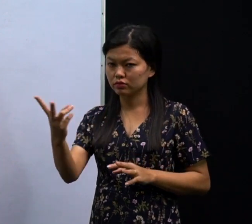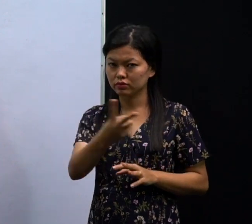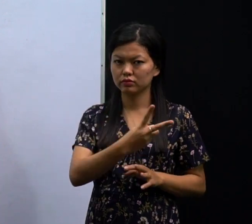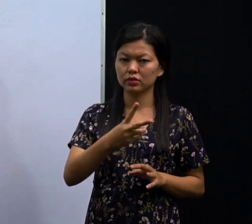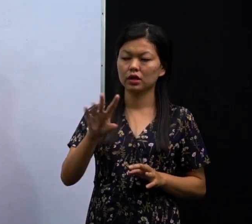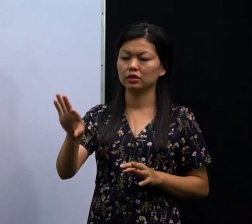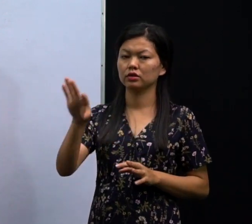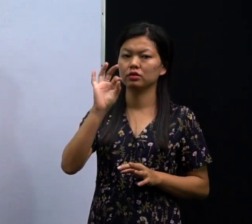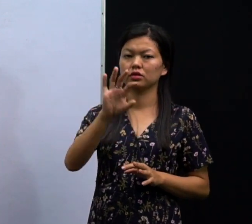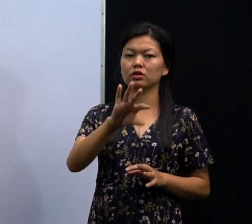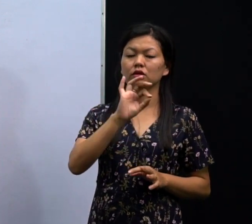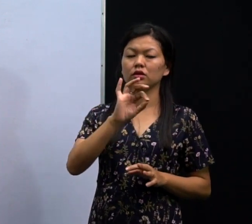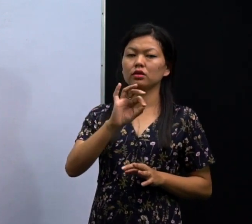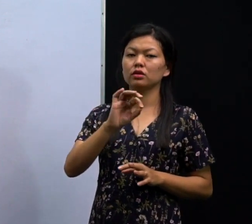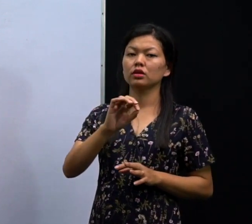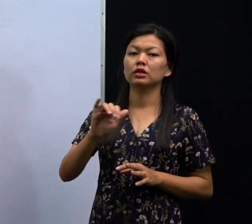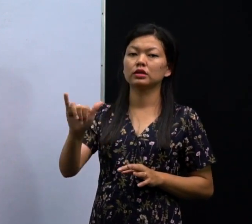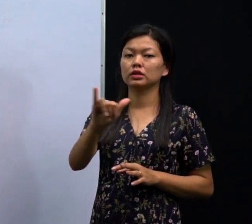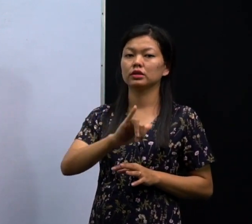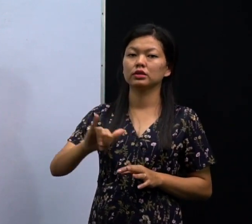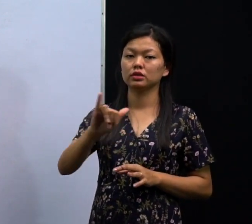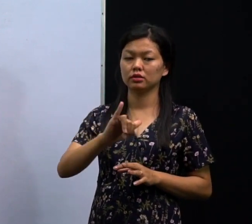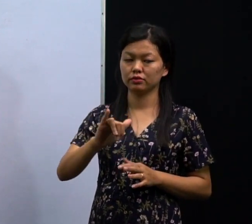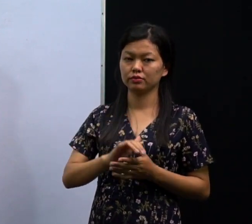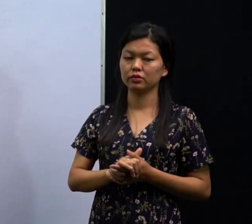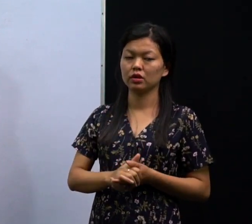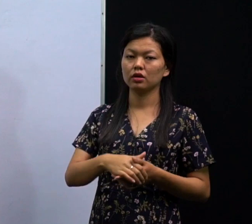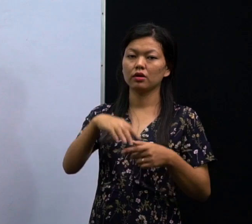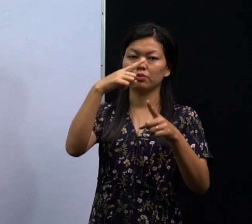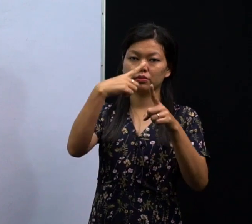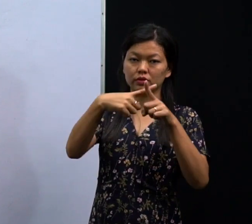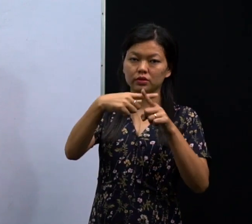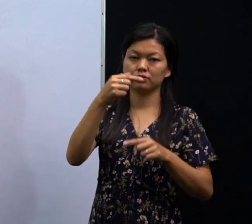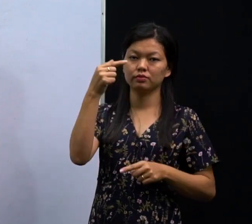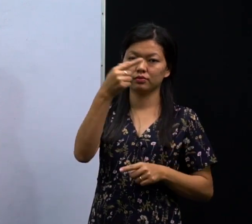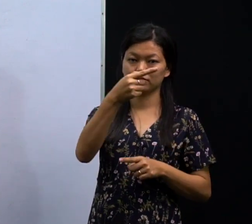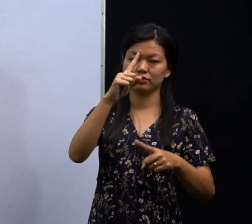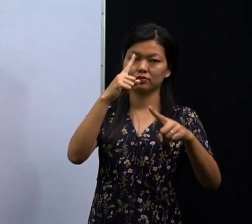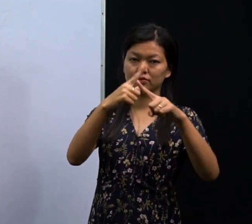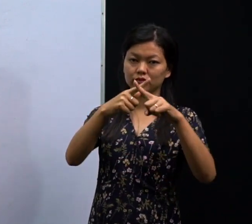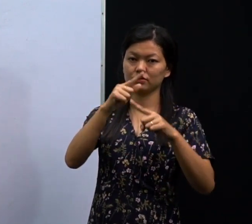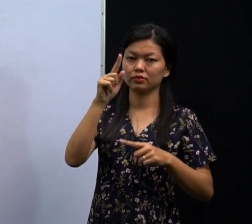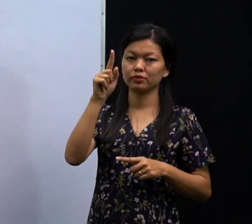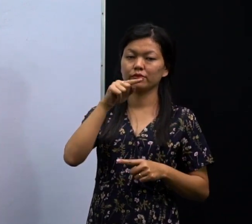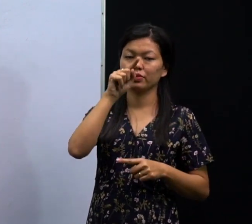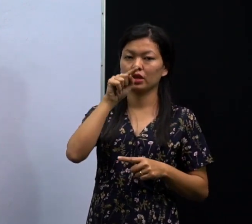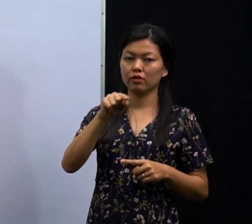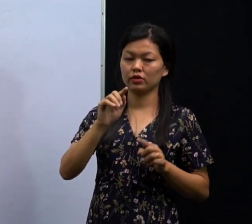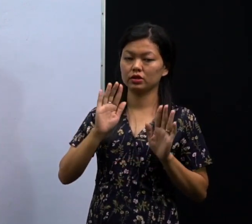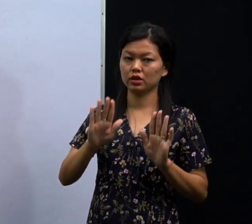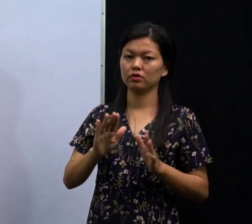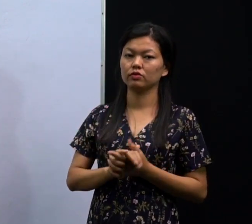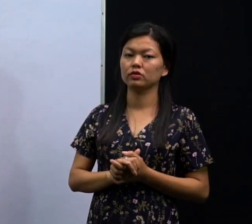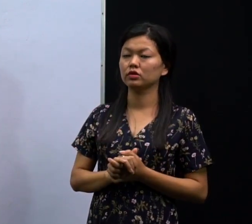operations? Plus, minus, multiply and division with the algebraic expression. Clear? So for a look